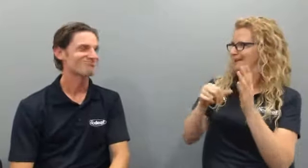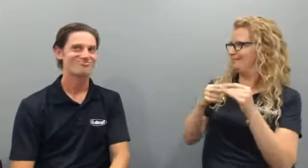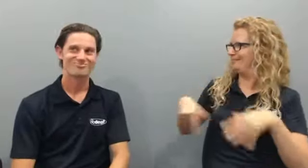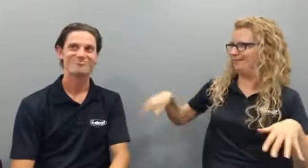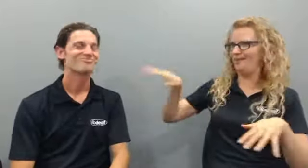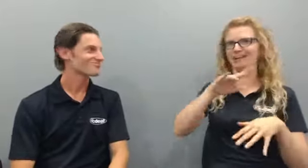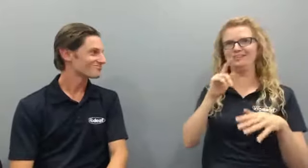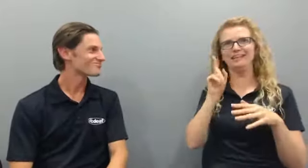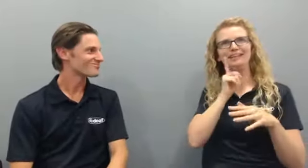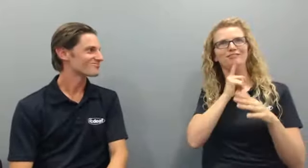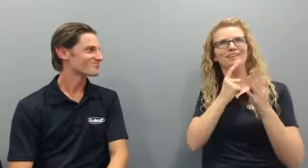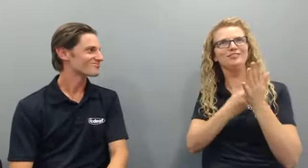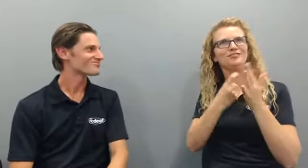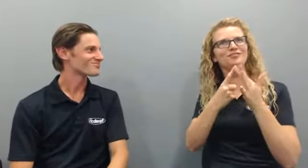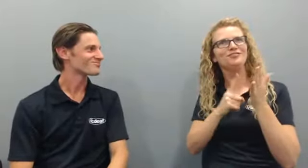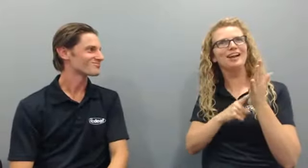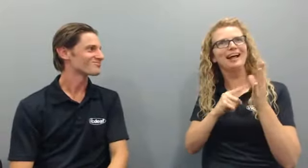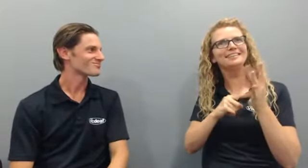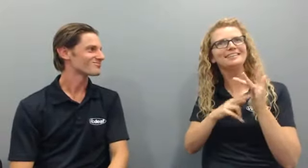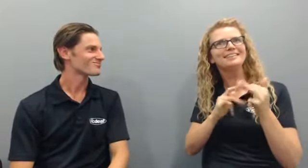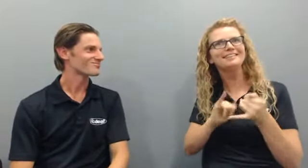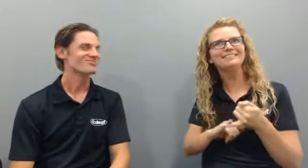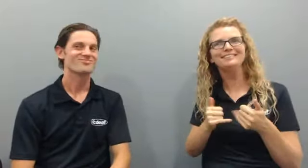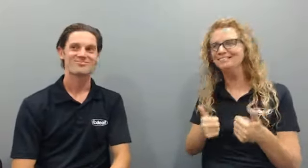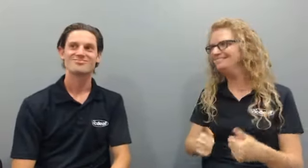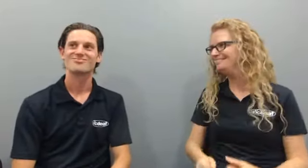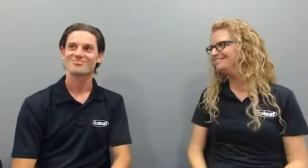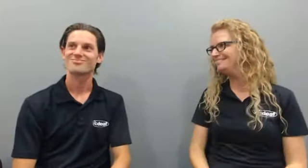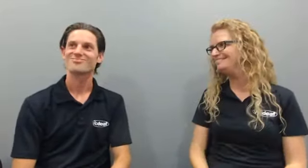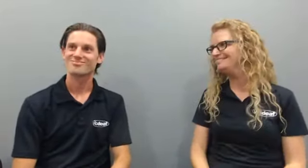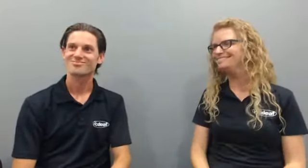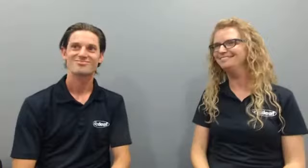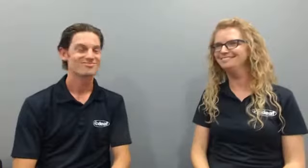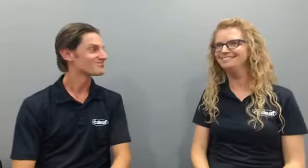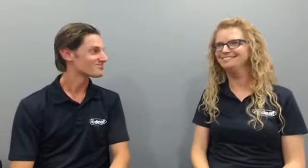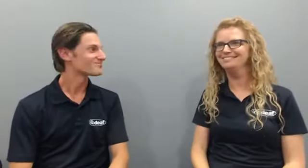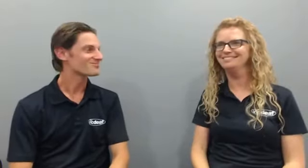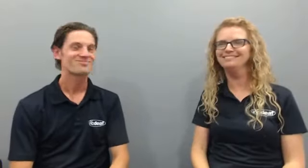speech notes after, but then you can actually finally enjoy the speech at the same time as you're hearing relatives.